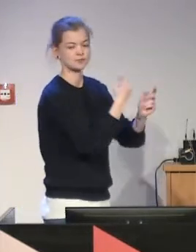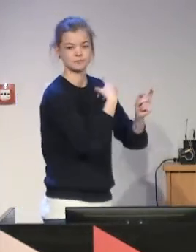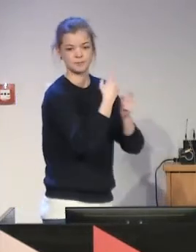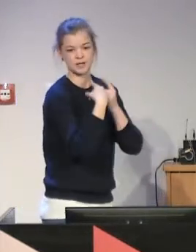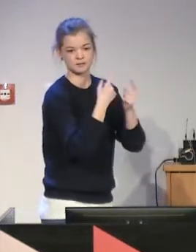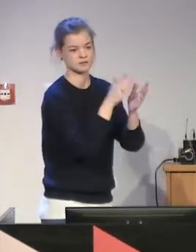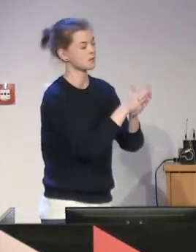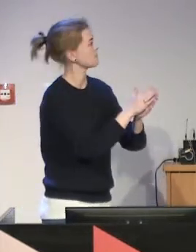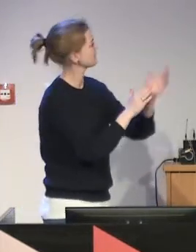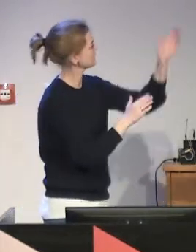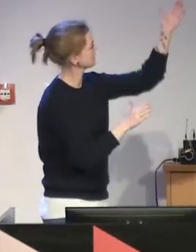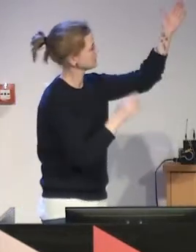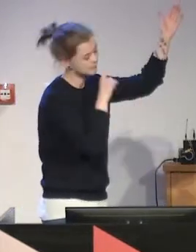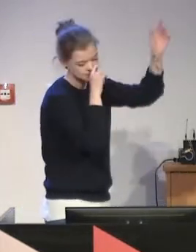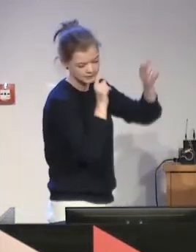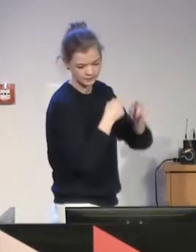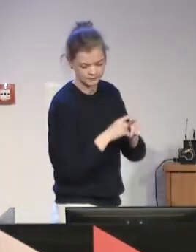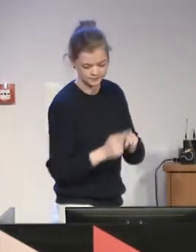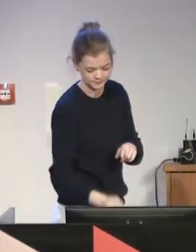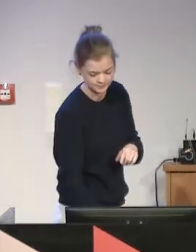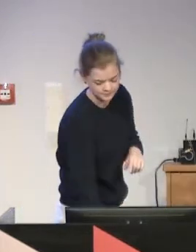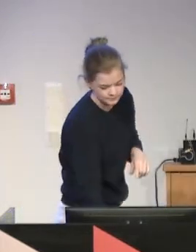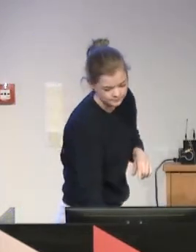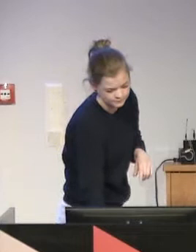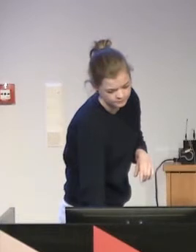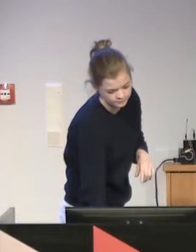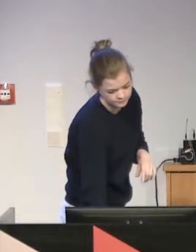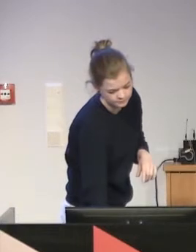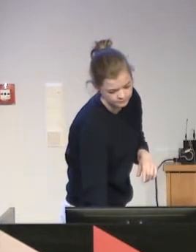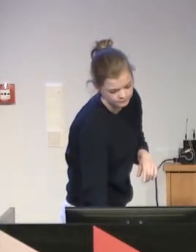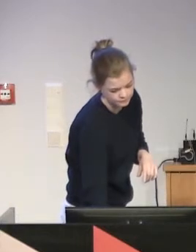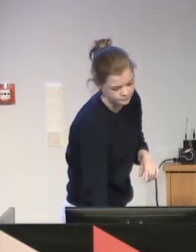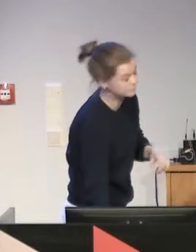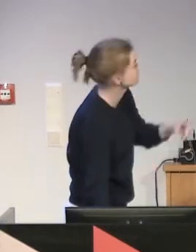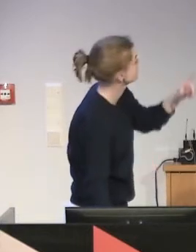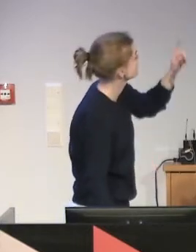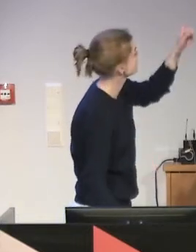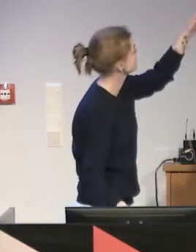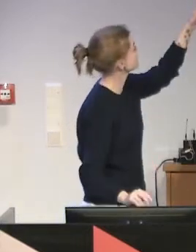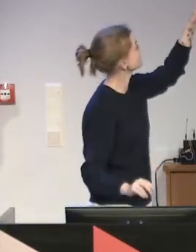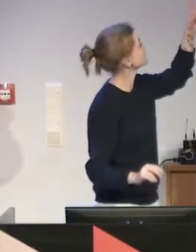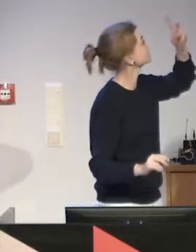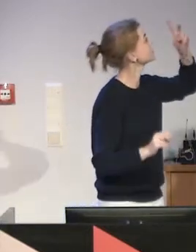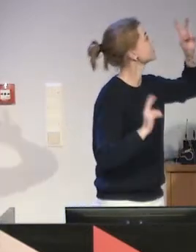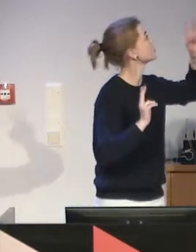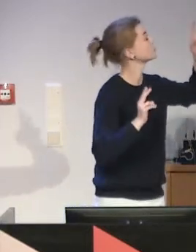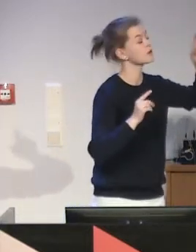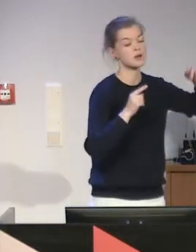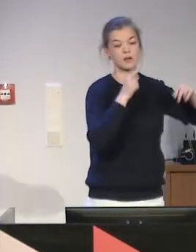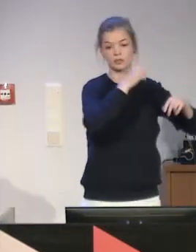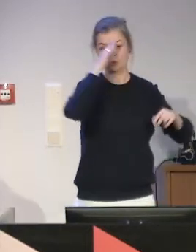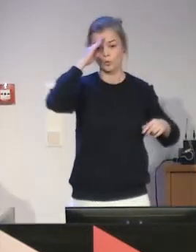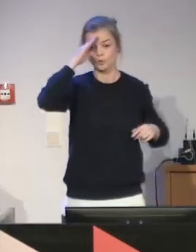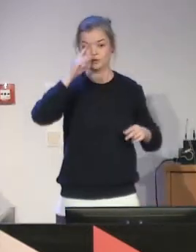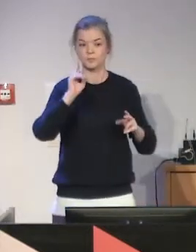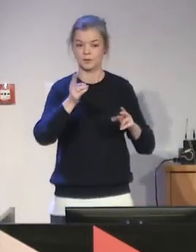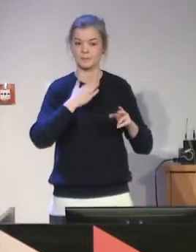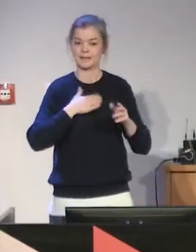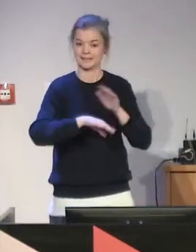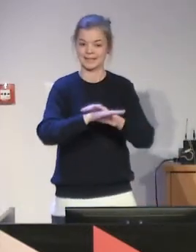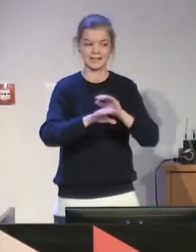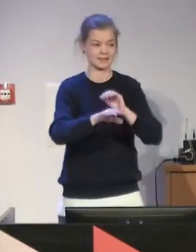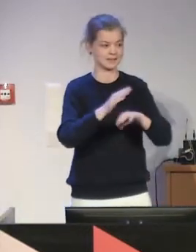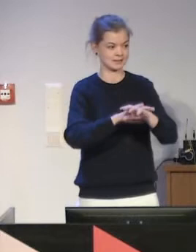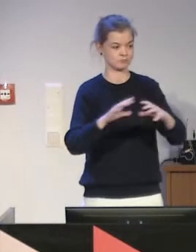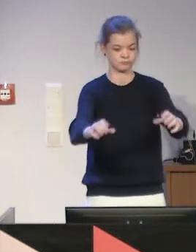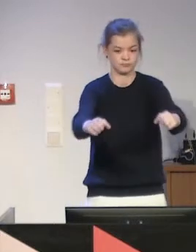So the conversation hands, as you can see on the pictures, that he's signing in my hands and I'm using his hands. And you